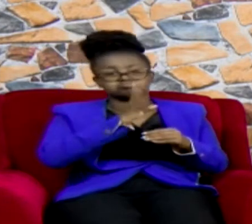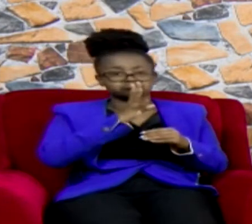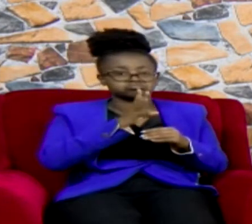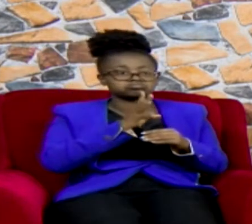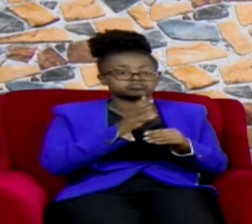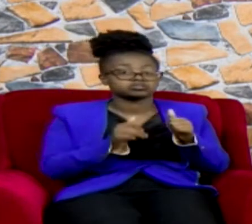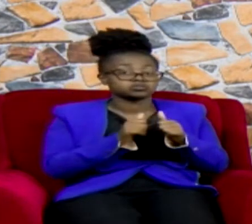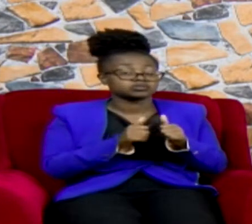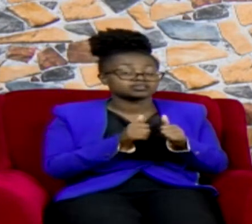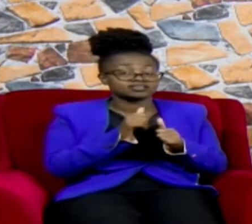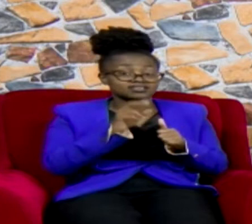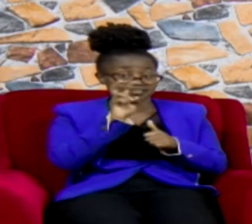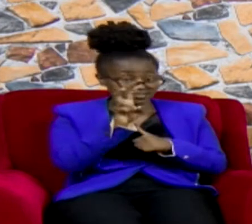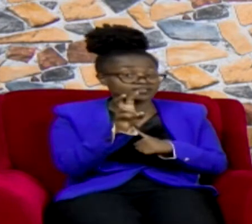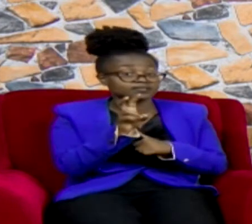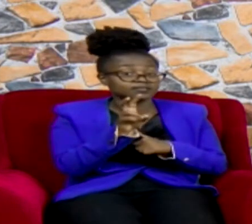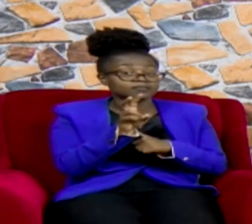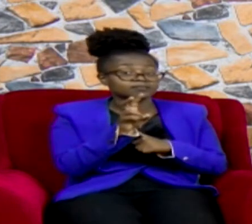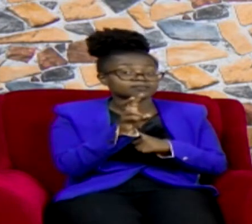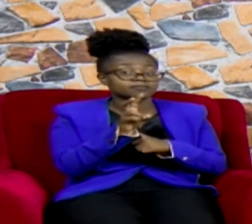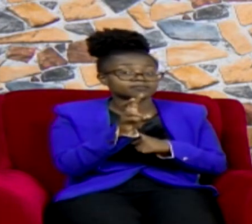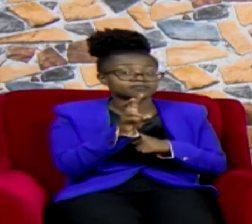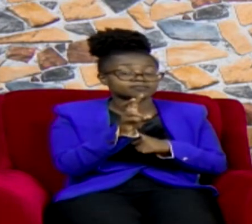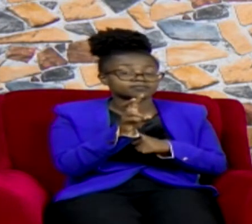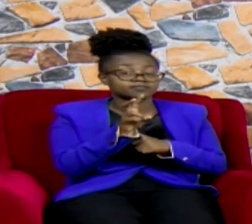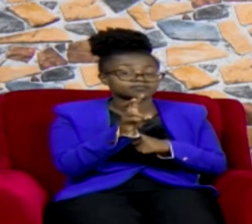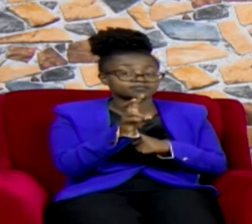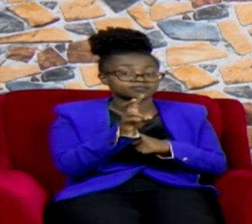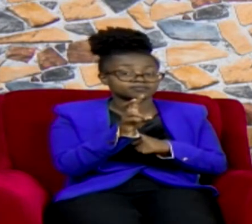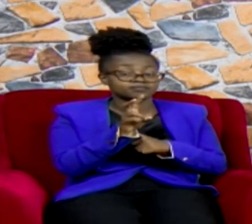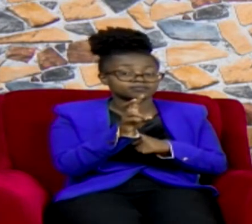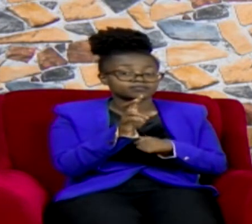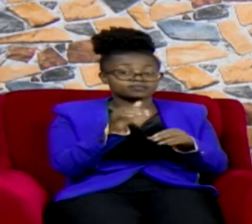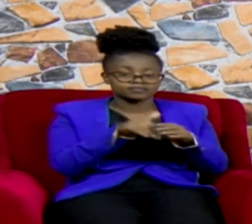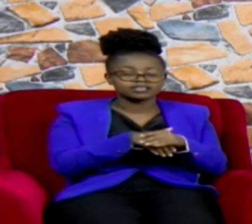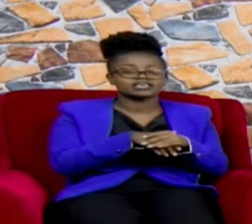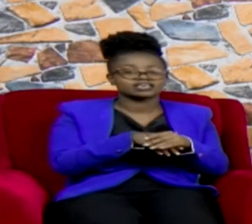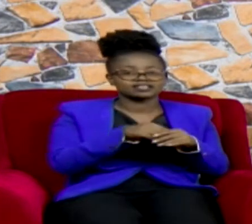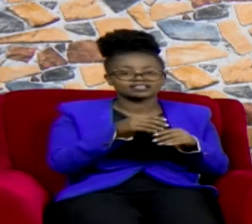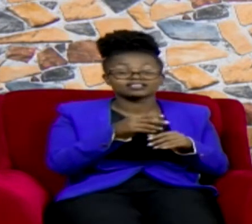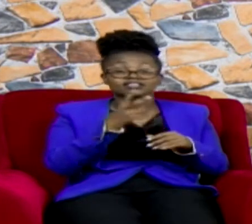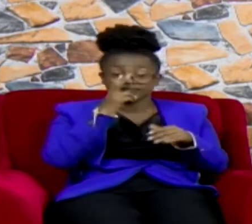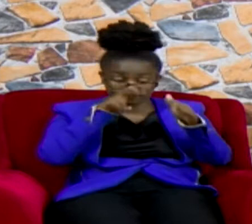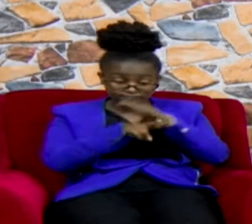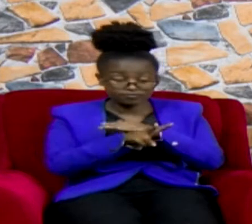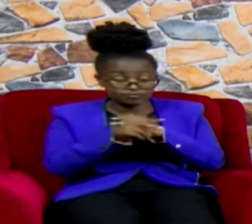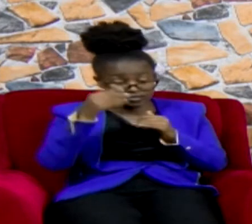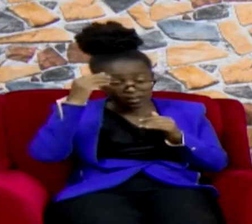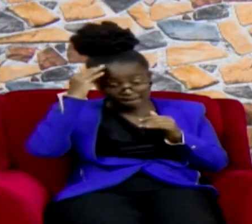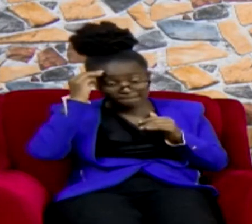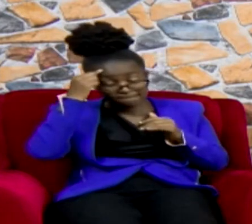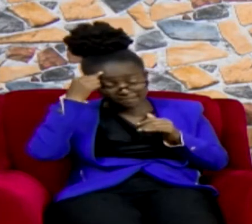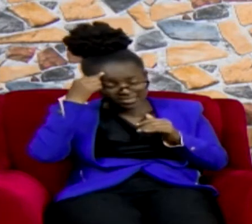anything which he sees, it is stored in the visual memory. His visual memory is very